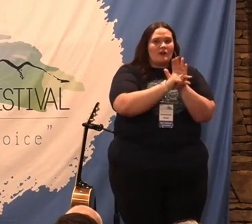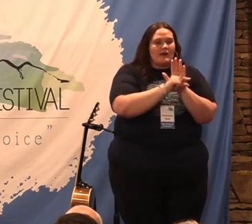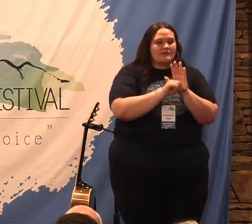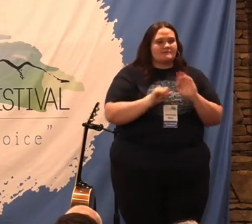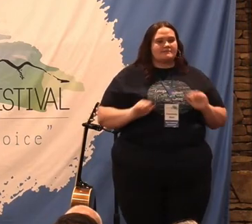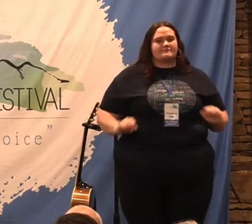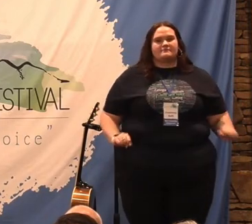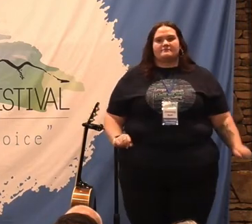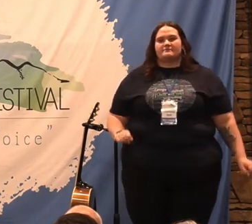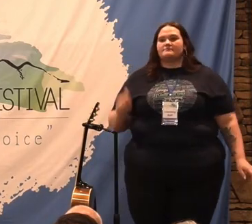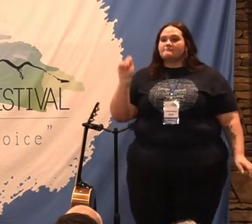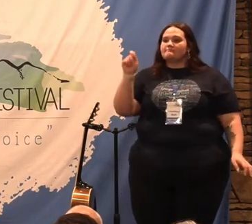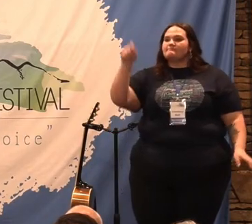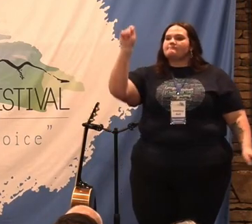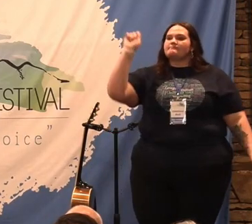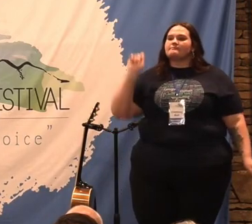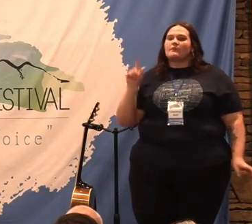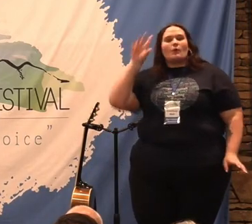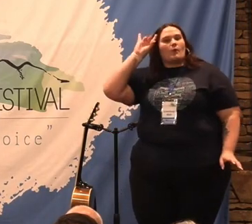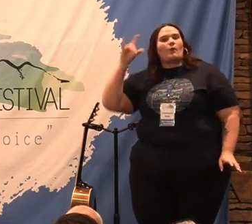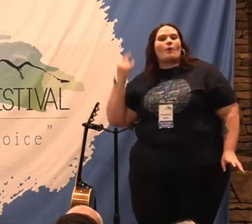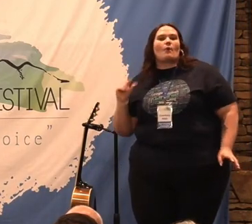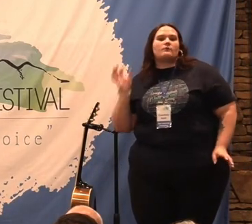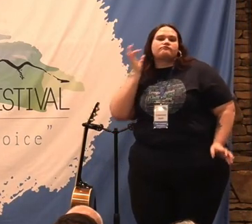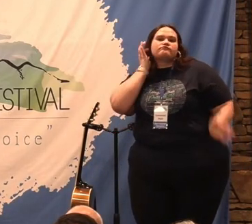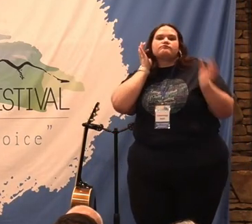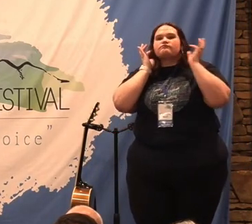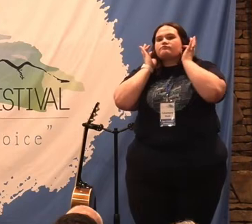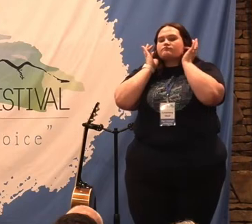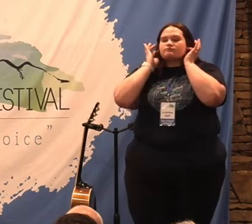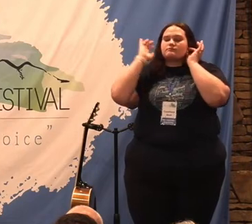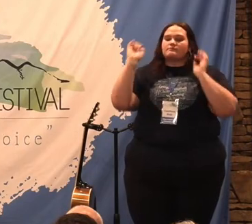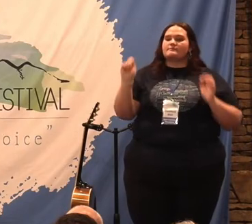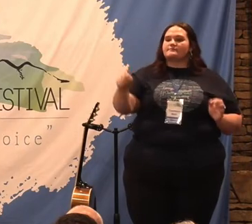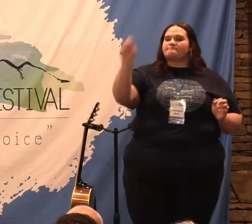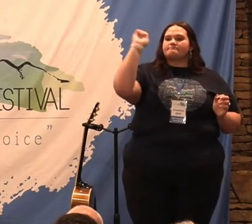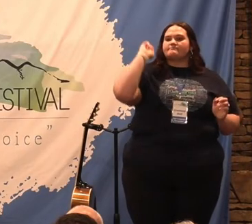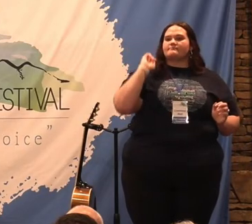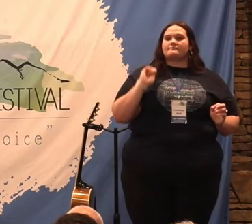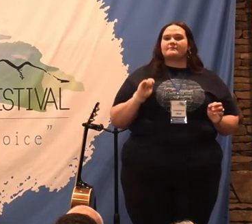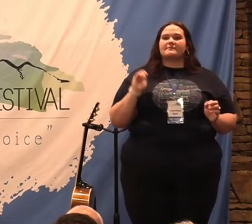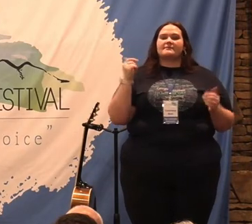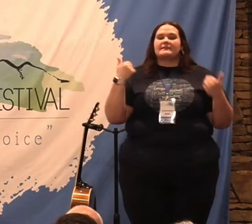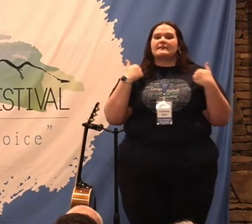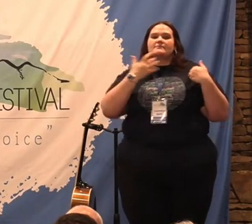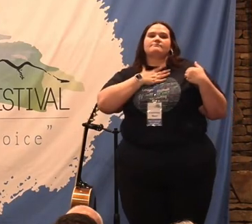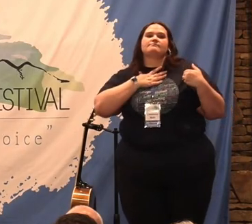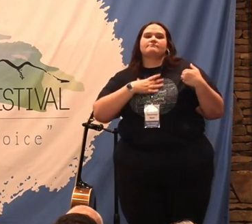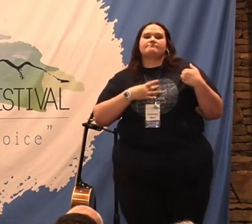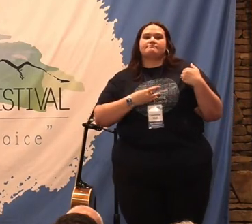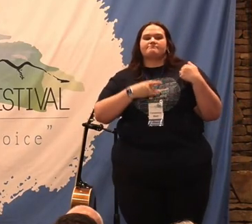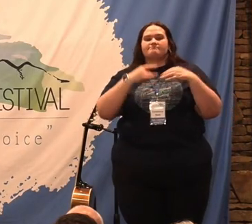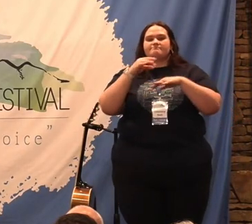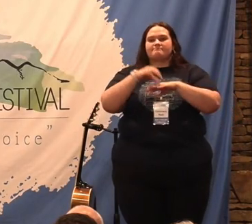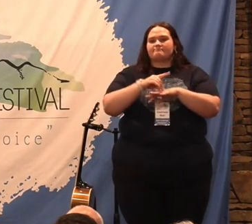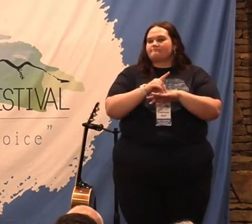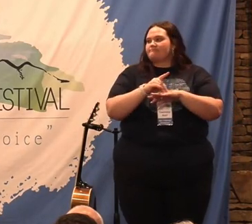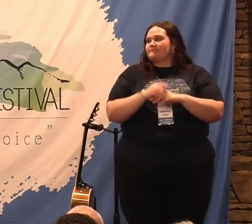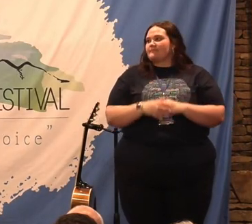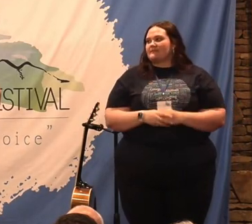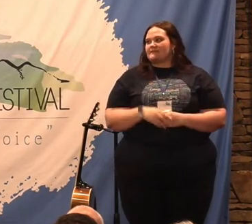Ping! Gold hoops decorated Cinderella's ears. Zing! A diamond pendant hung at her throat.